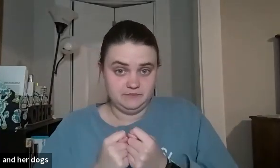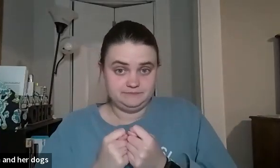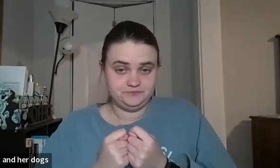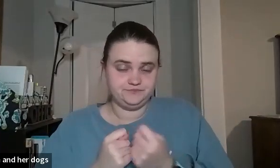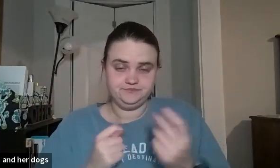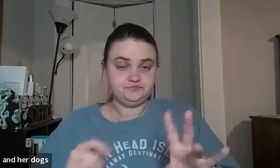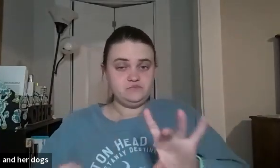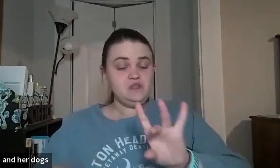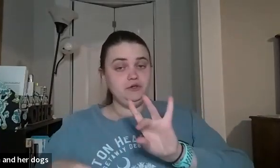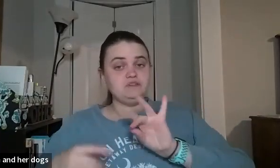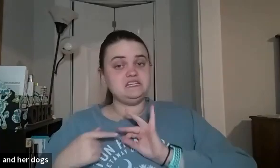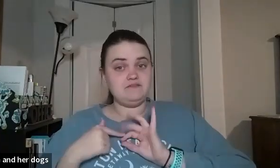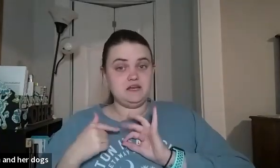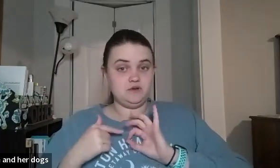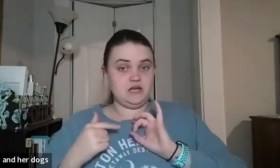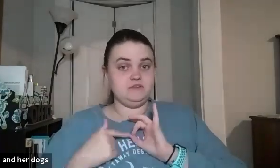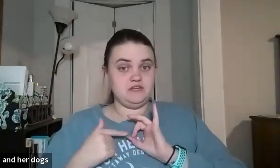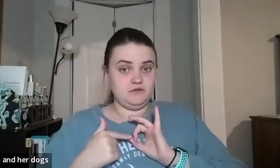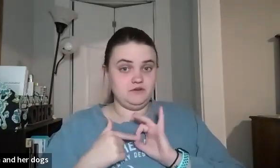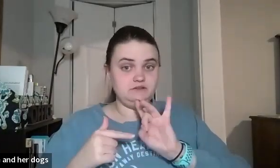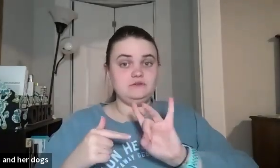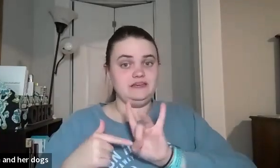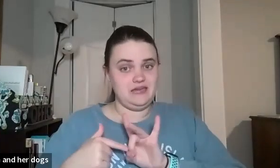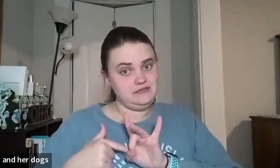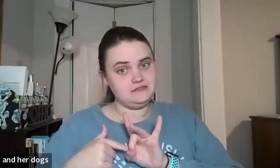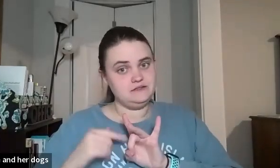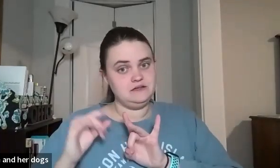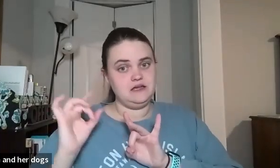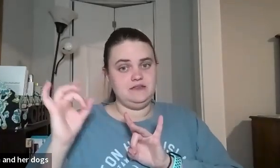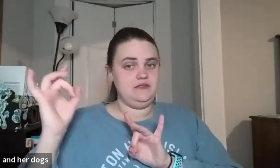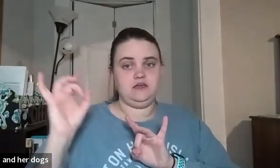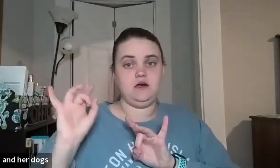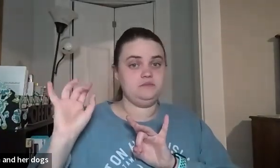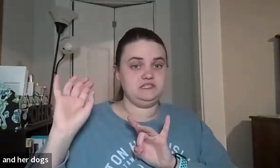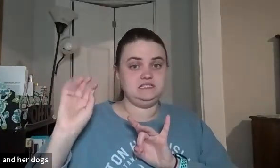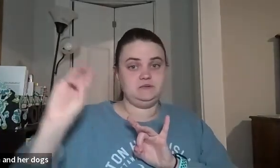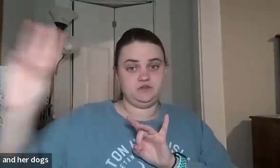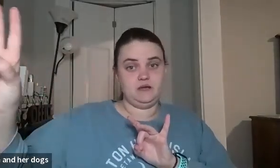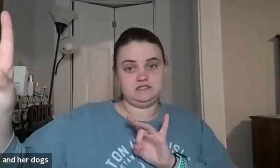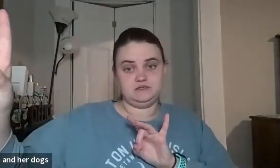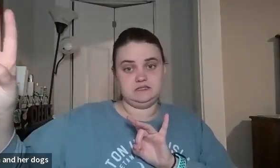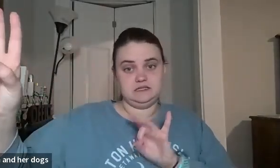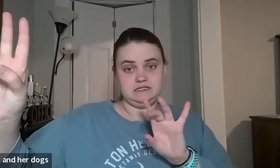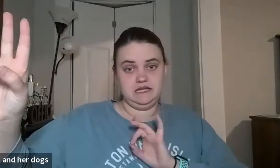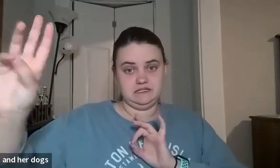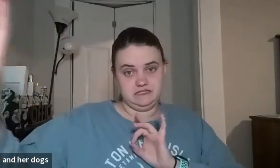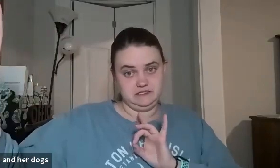team, you'll tend to have the number, kind of put the number in front of you, like 8, and then the opposite team's away. So 6, 8 and